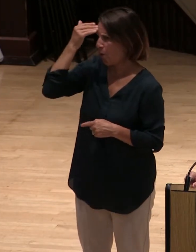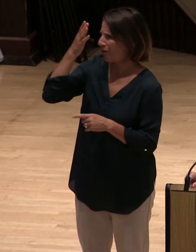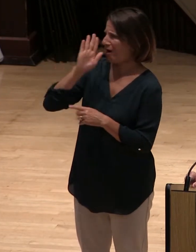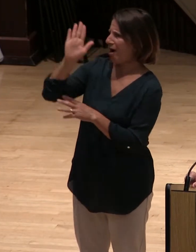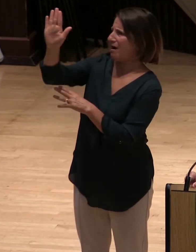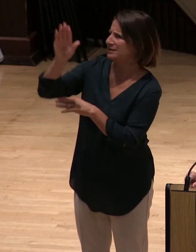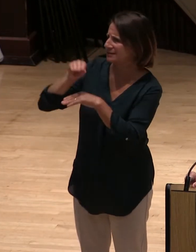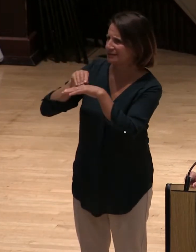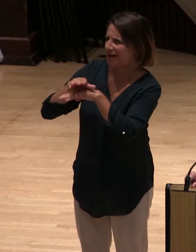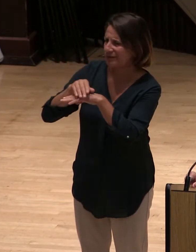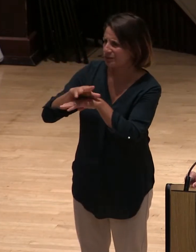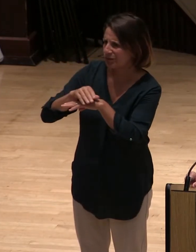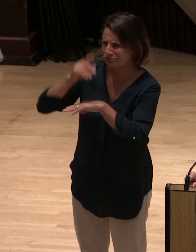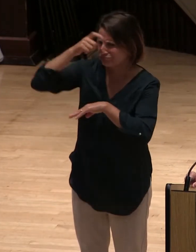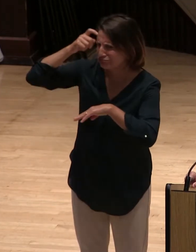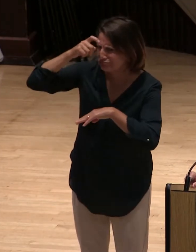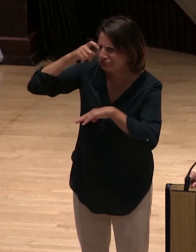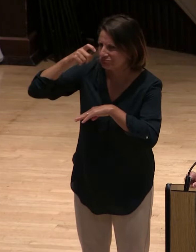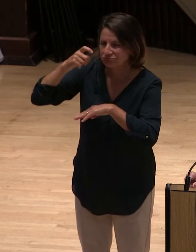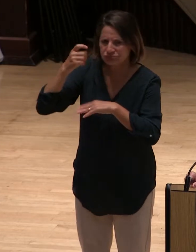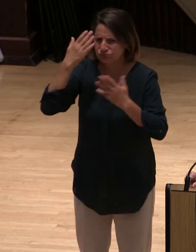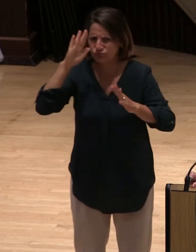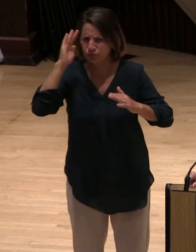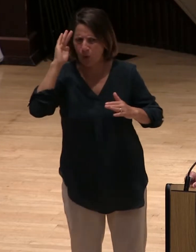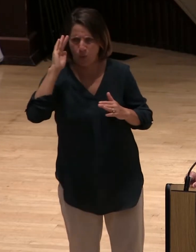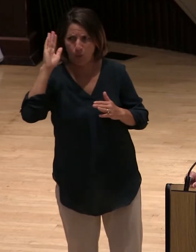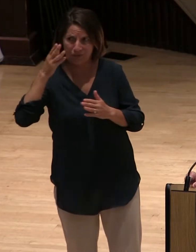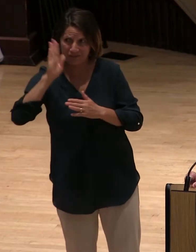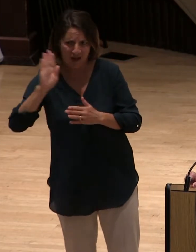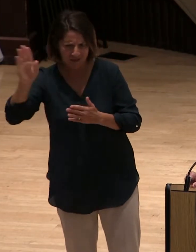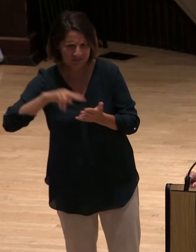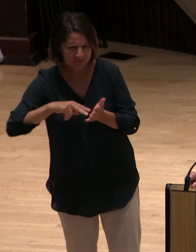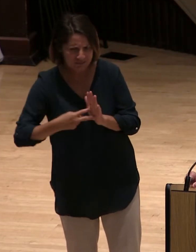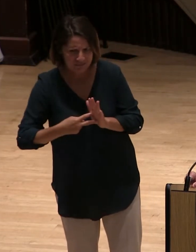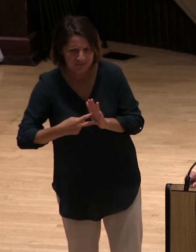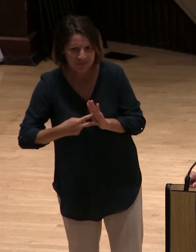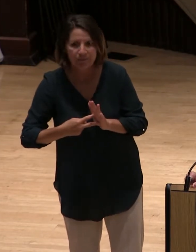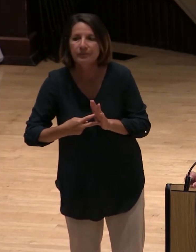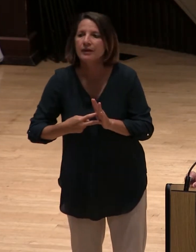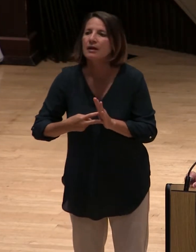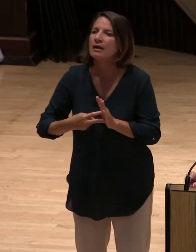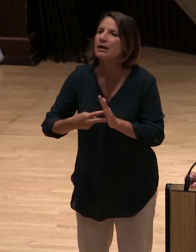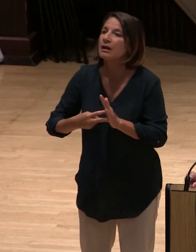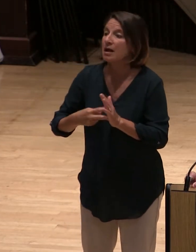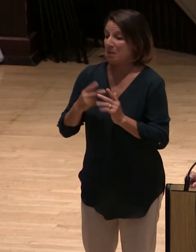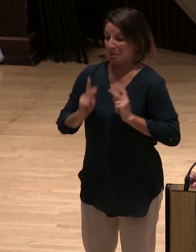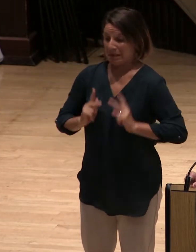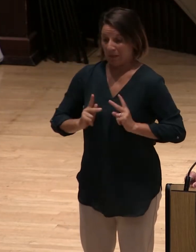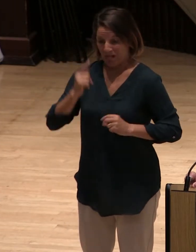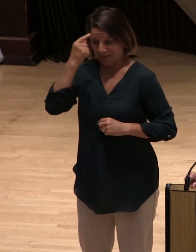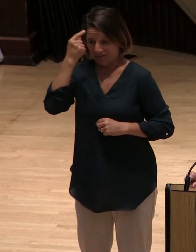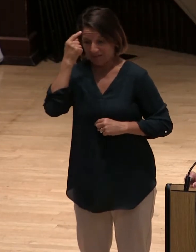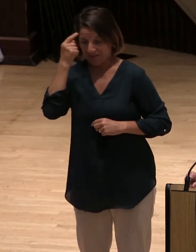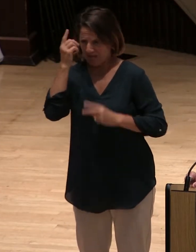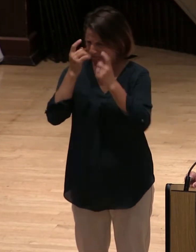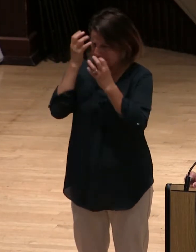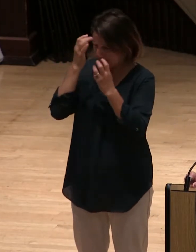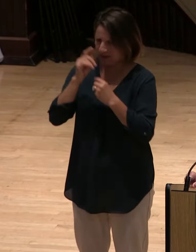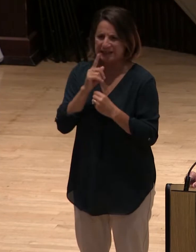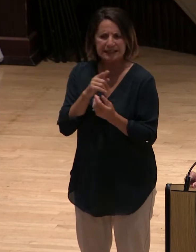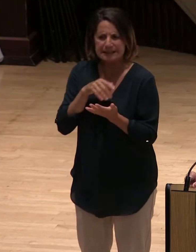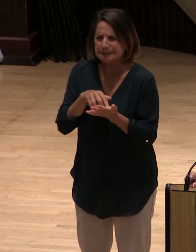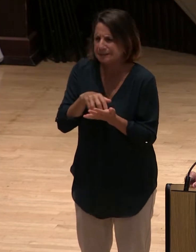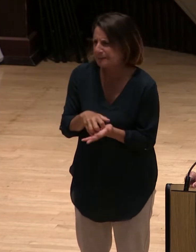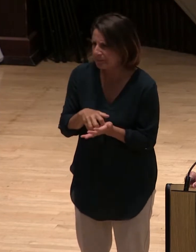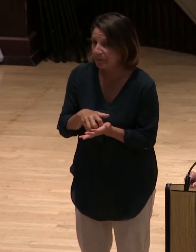can conceive what God intends? For the deliberations of mortals are timid, and our plans